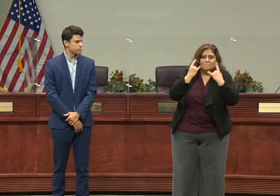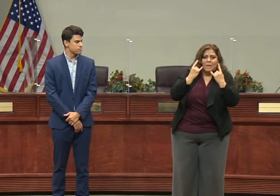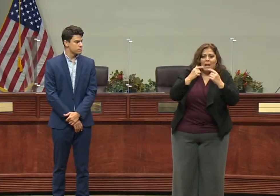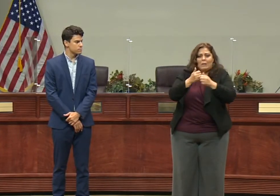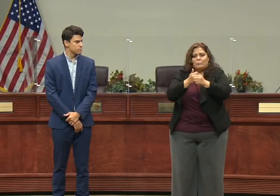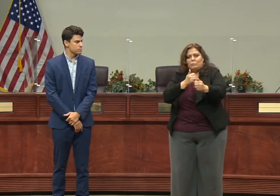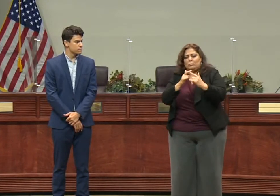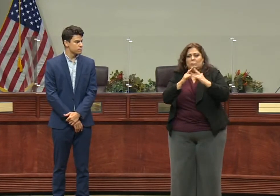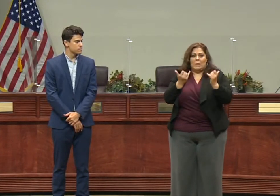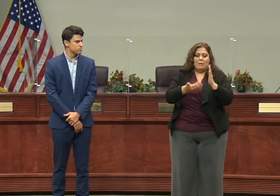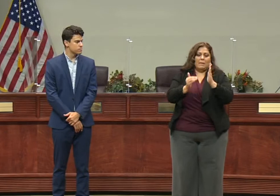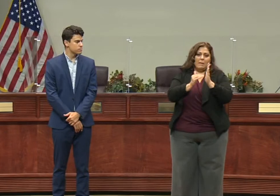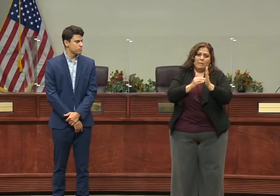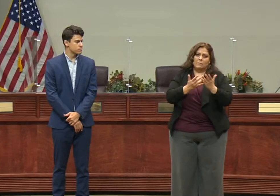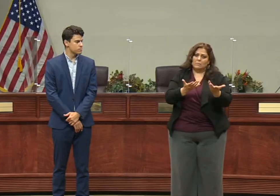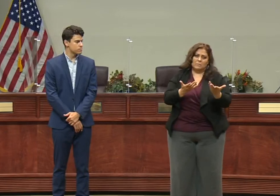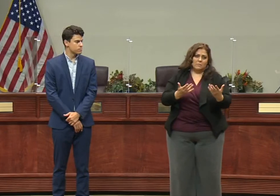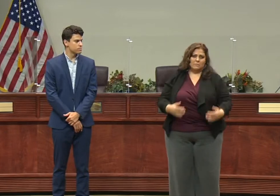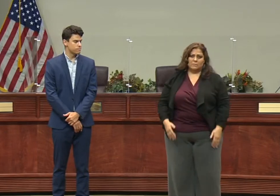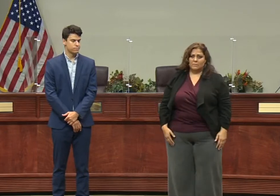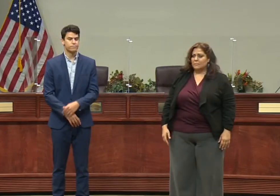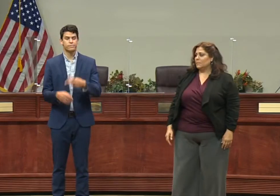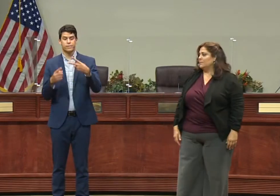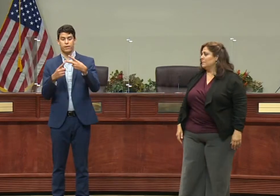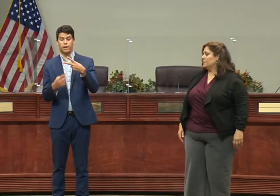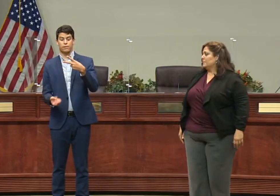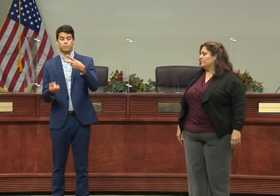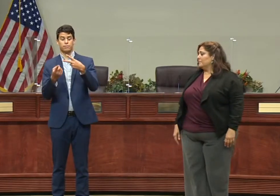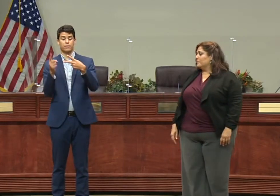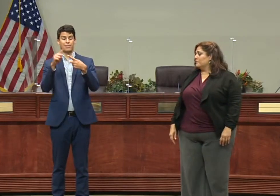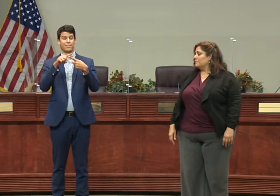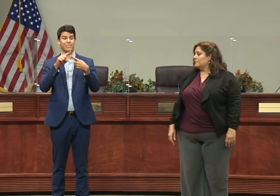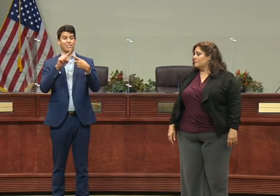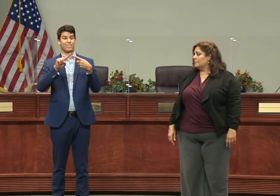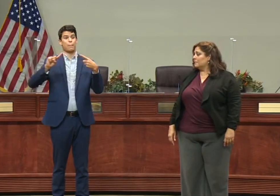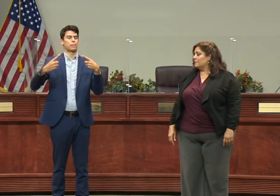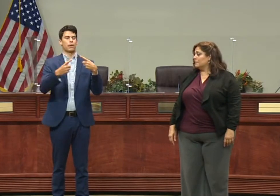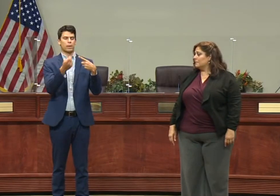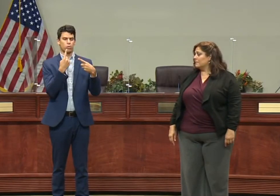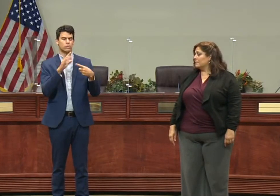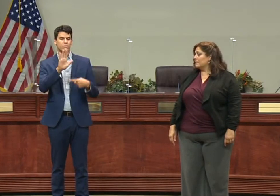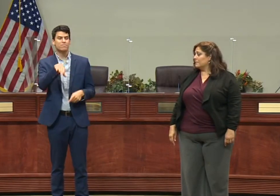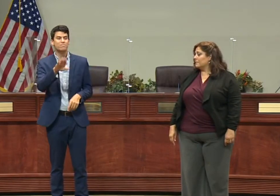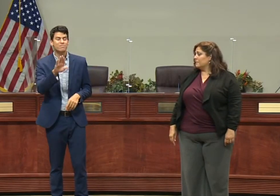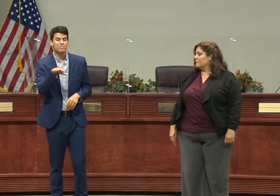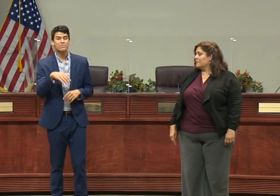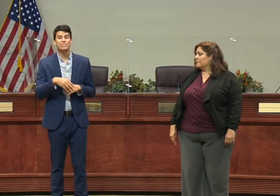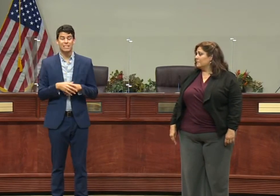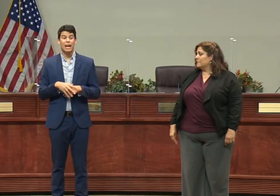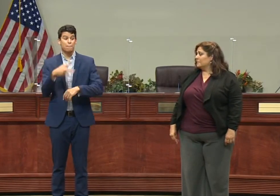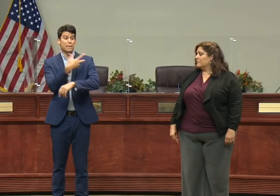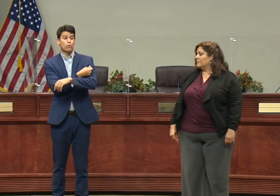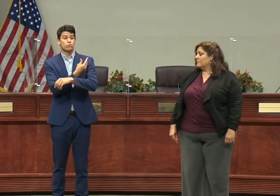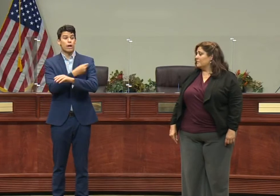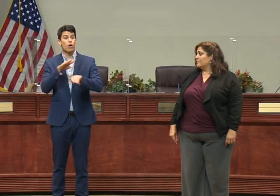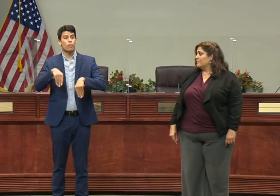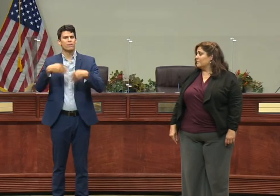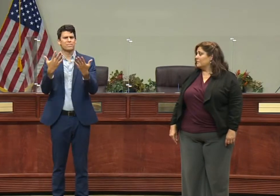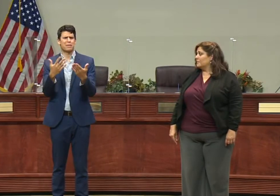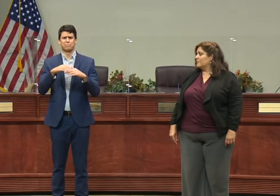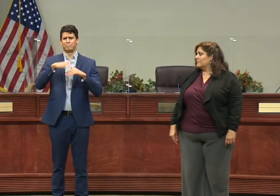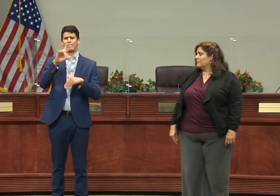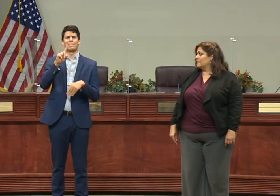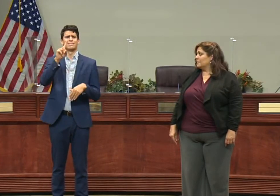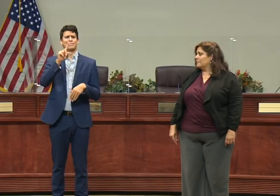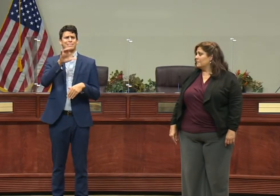La primera pregunta que ha hecho el condado, tenemos las vacunaciones en más de 100 lugares. Estamos ofreciendo